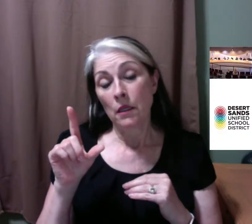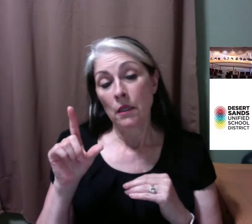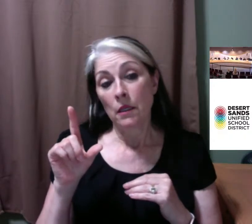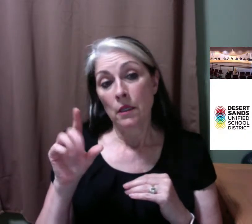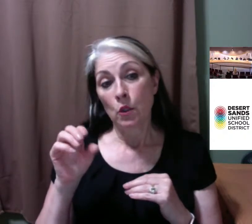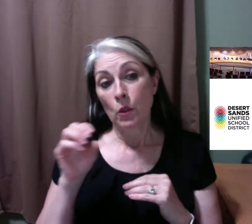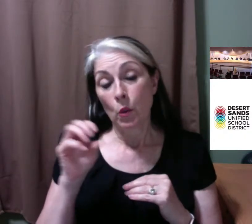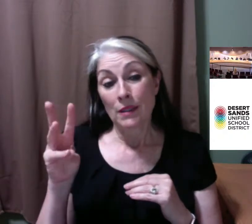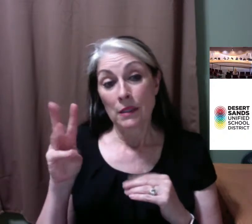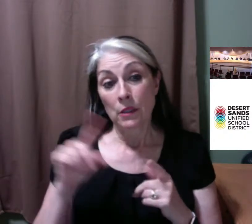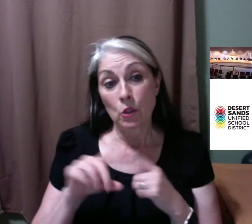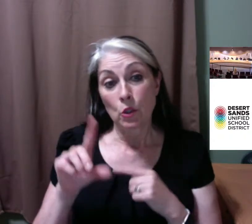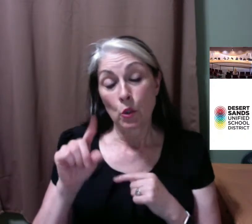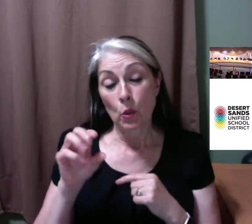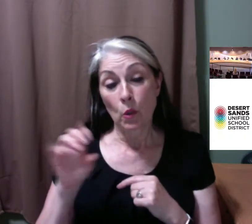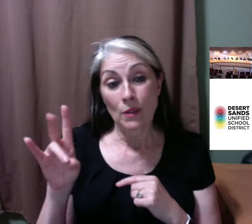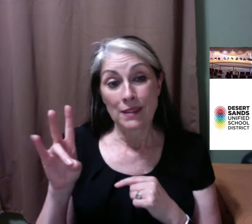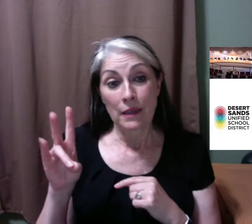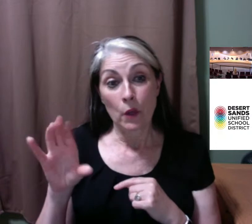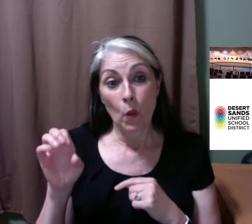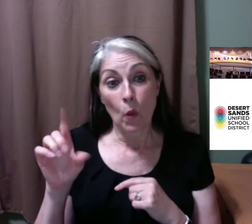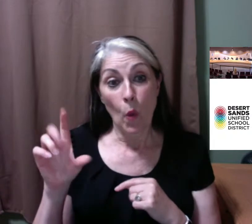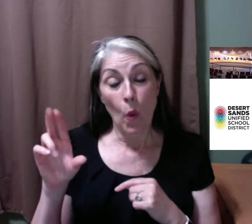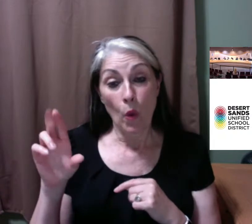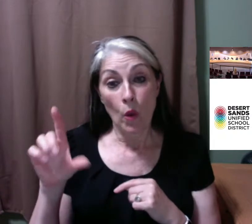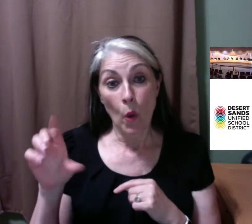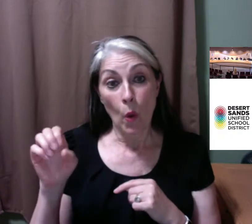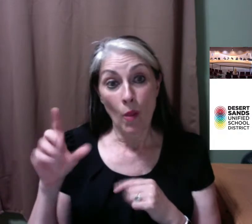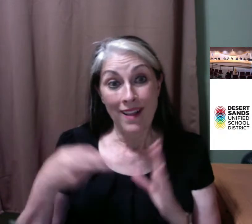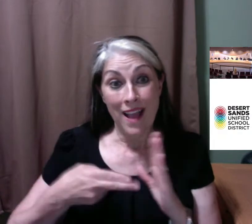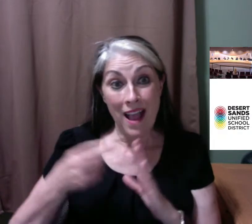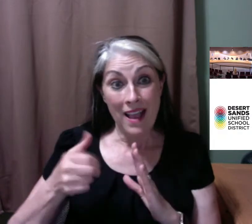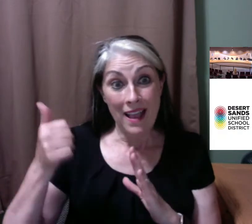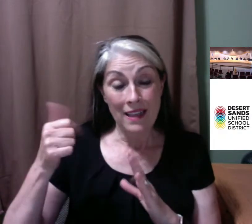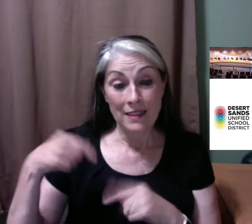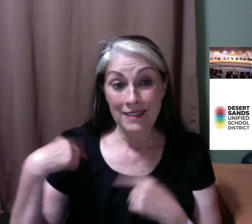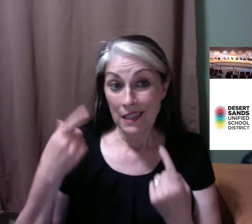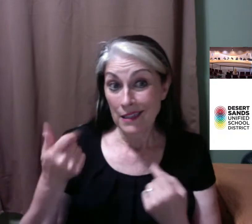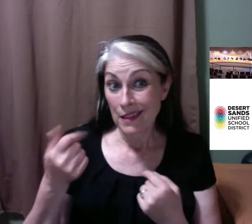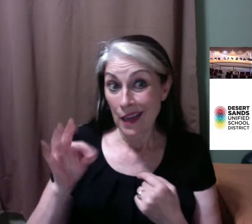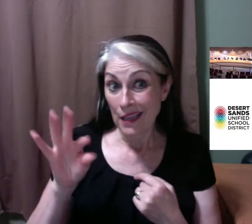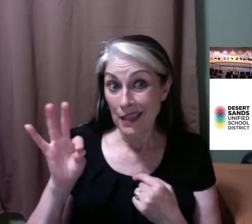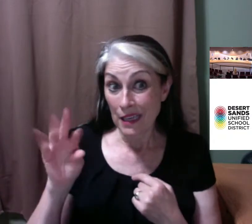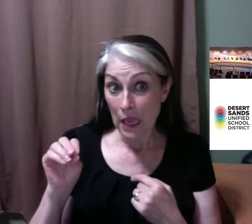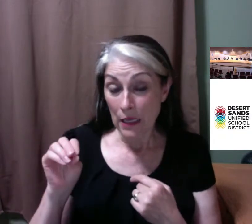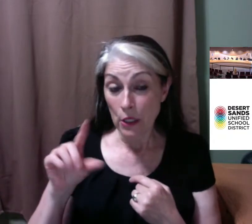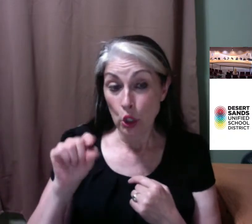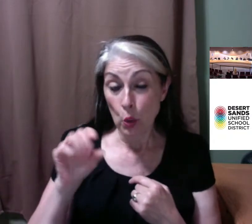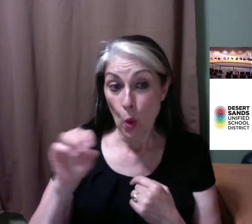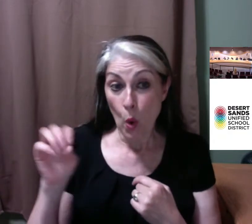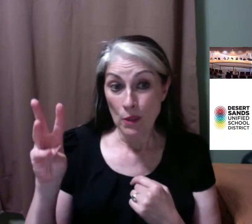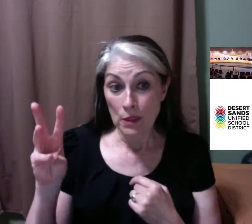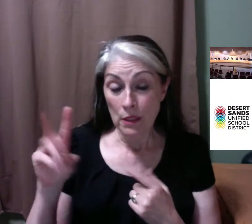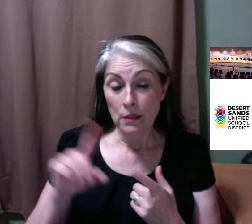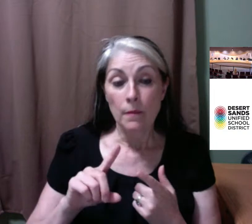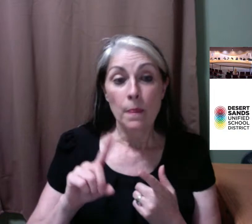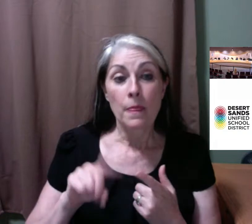5.92%. That was the highest COLA since 1990. Then it went to